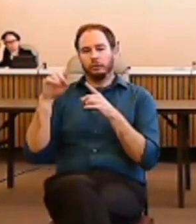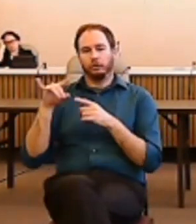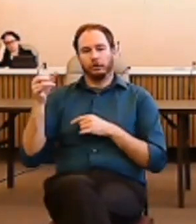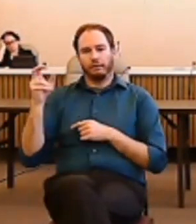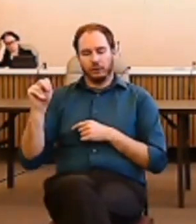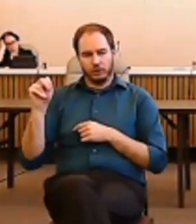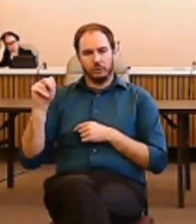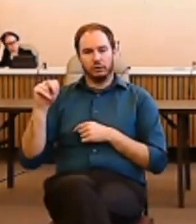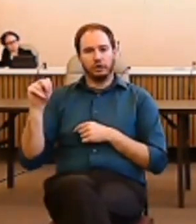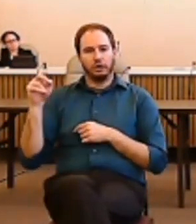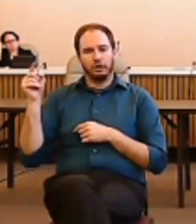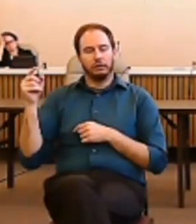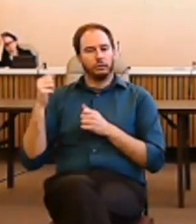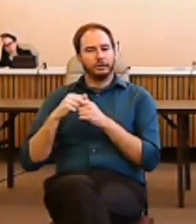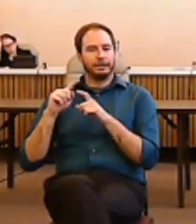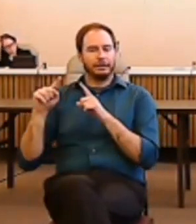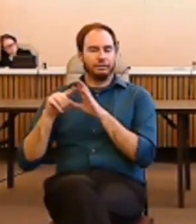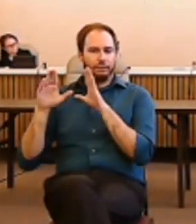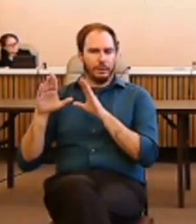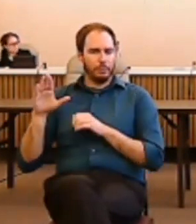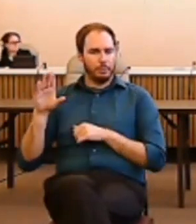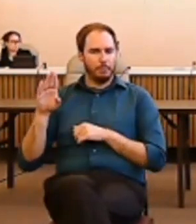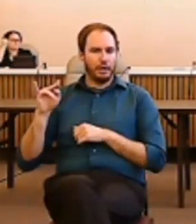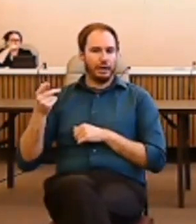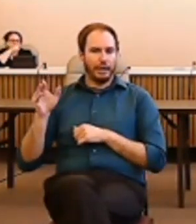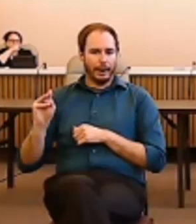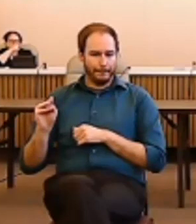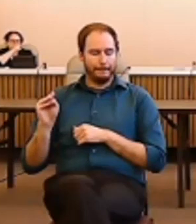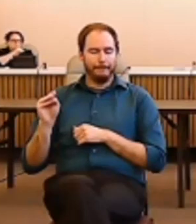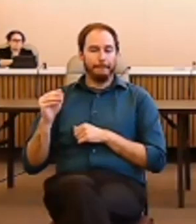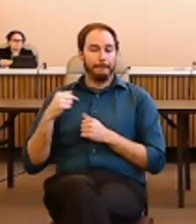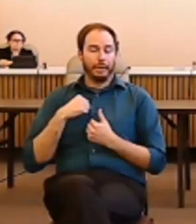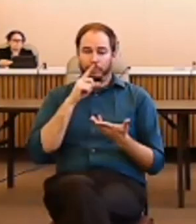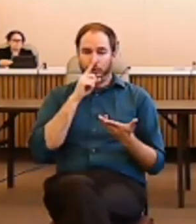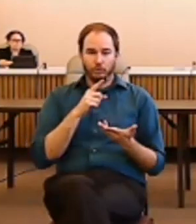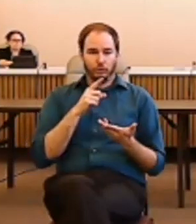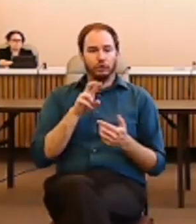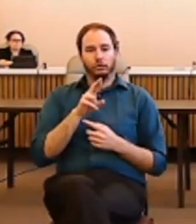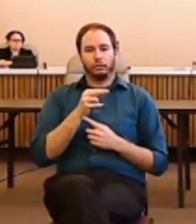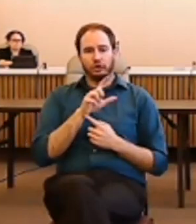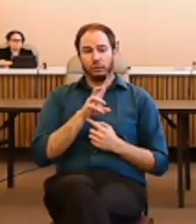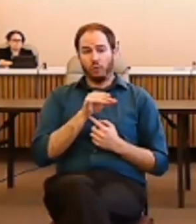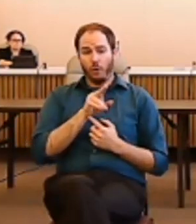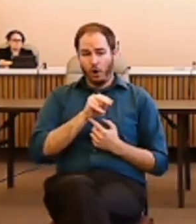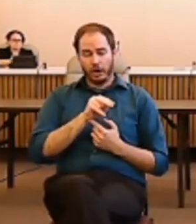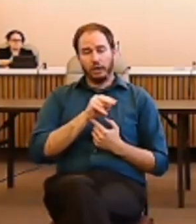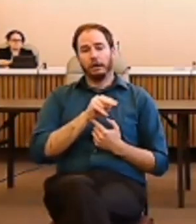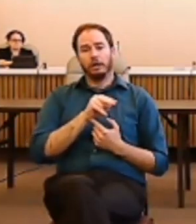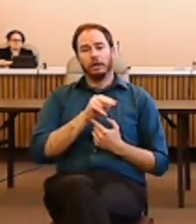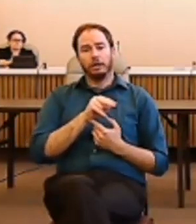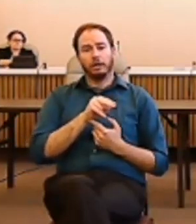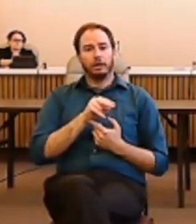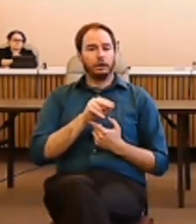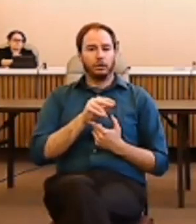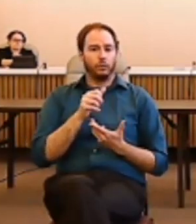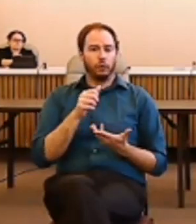and Castle Road by a different developer, Buckingham. I am sure that Rachel Warren and Rick White are not going to